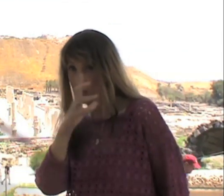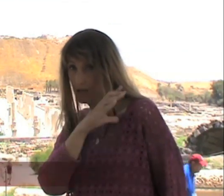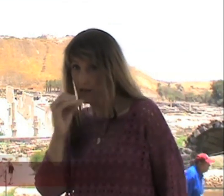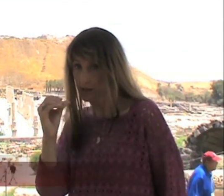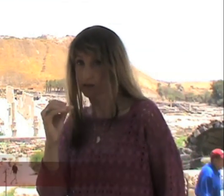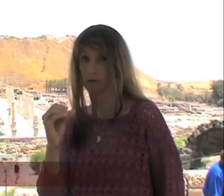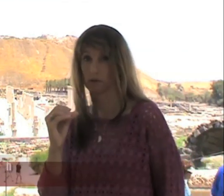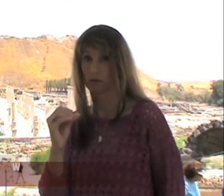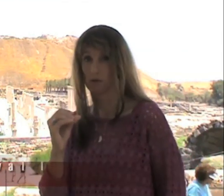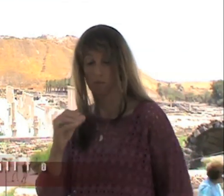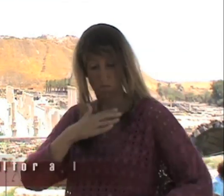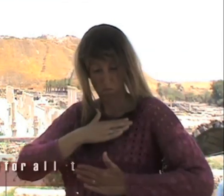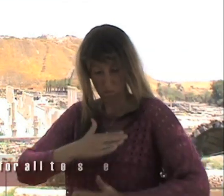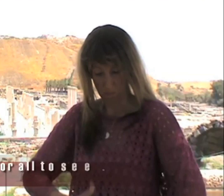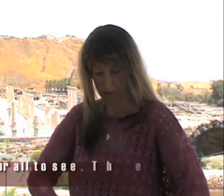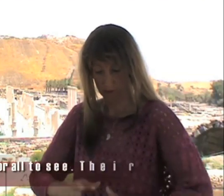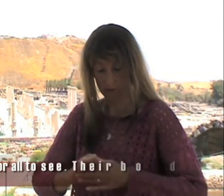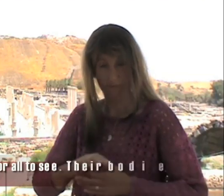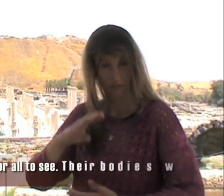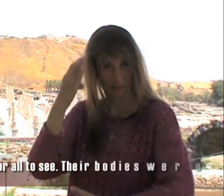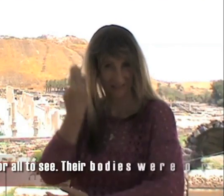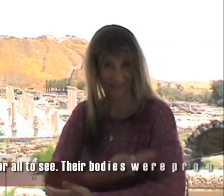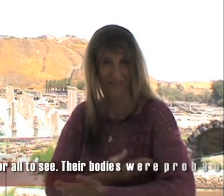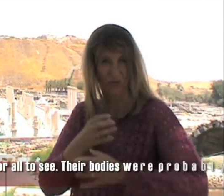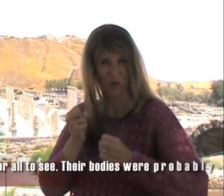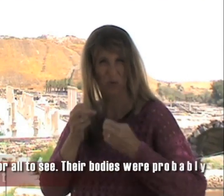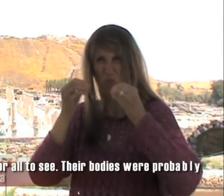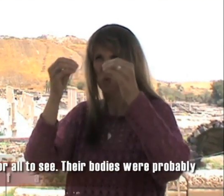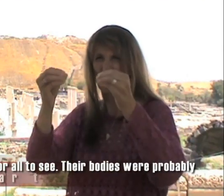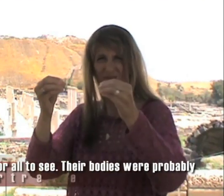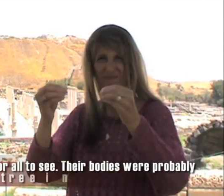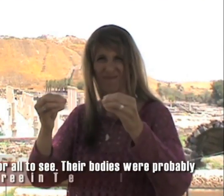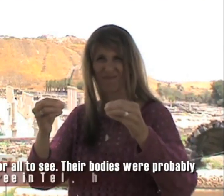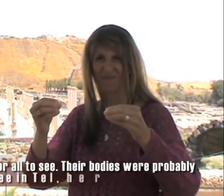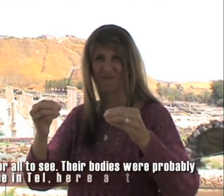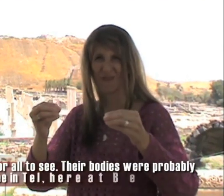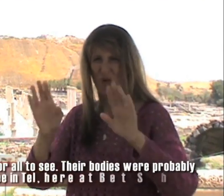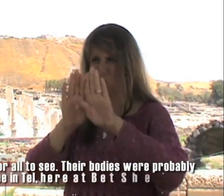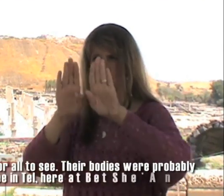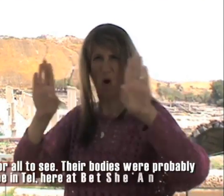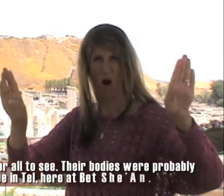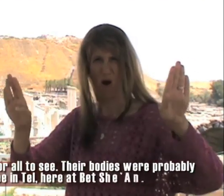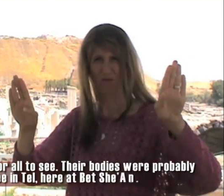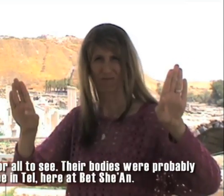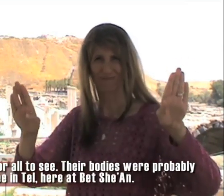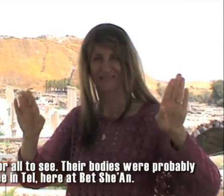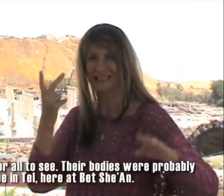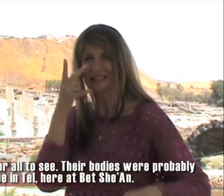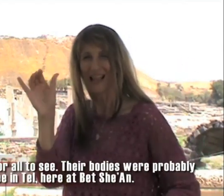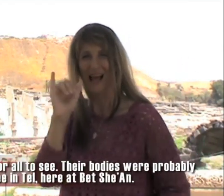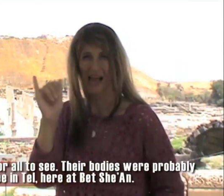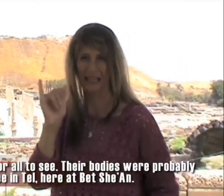the bodies of the king and his sons and hung them on the